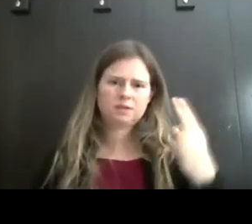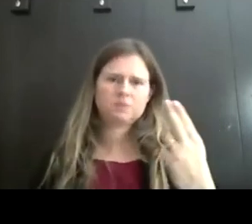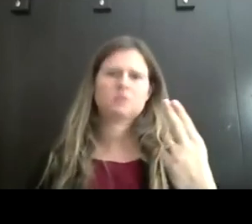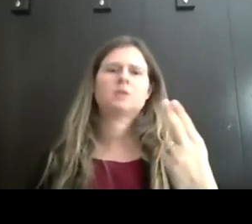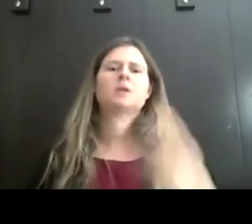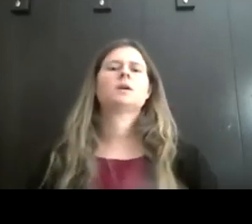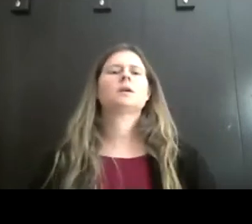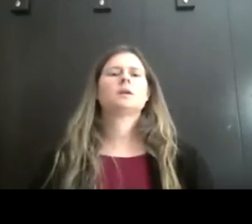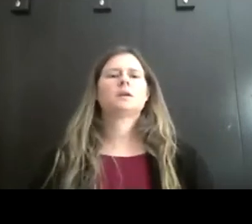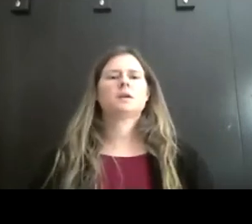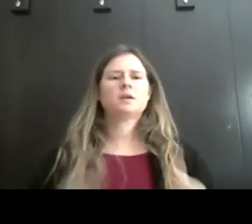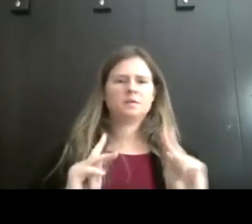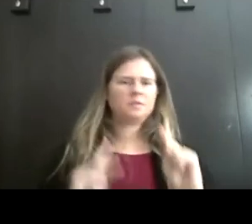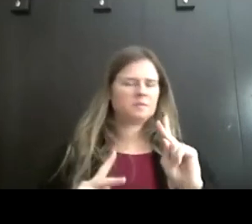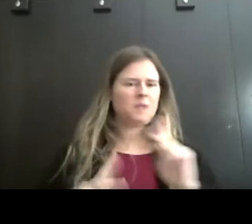were more